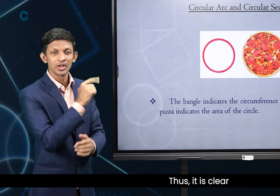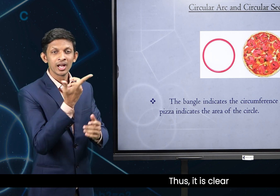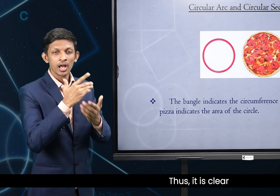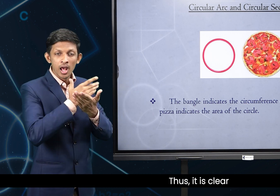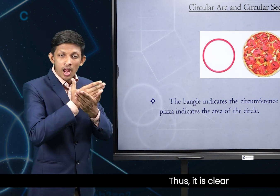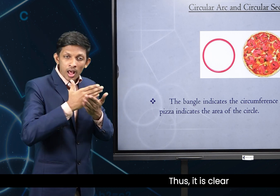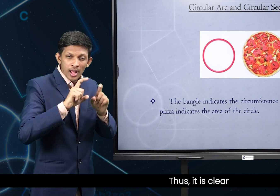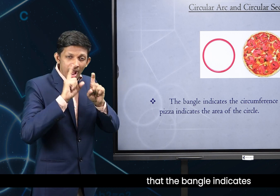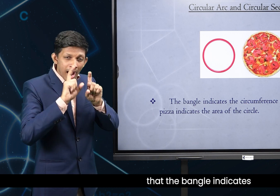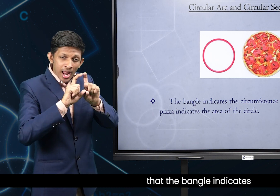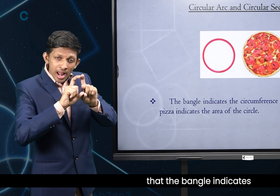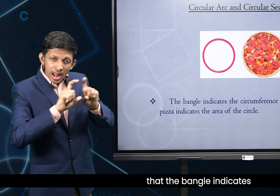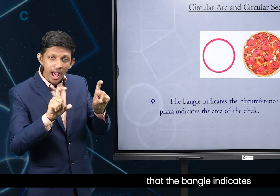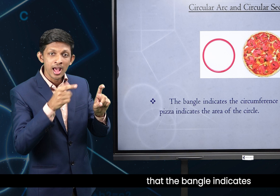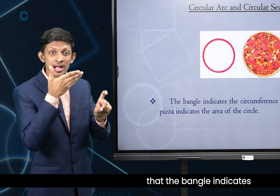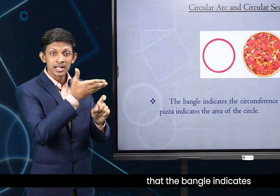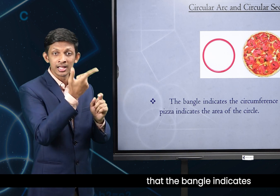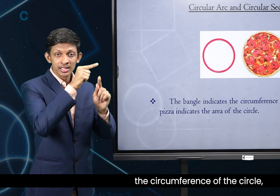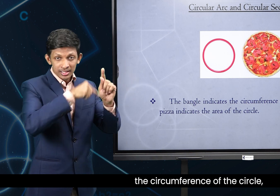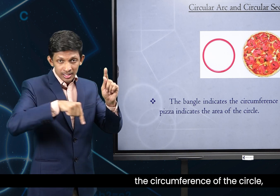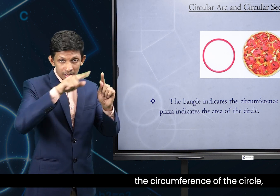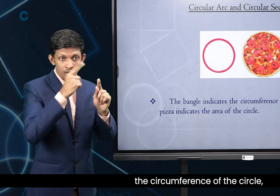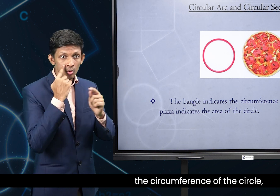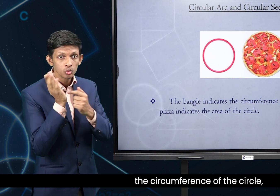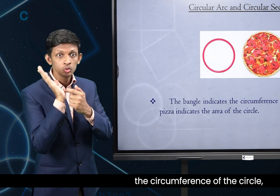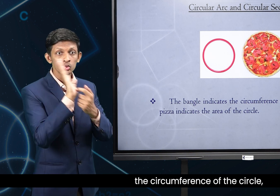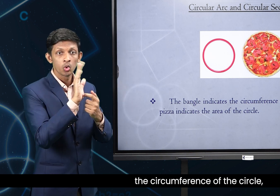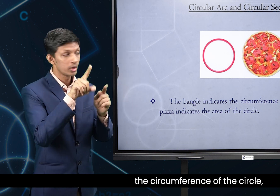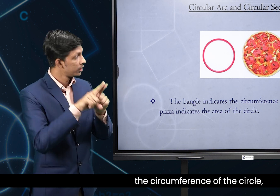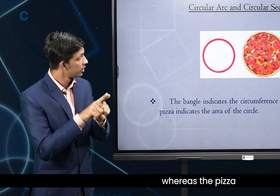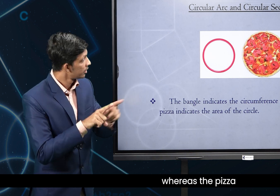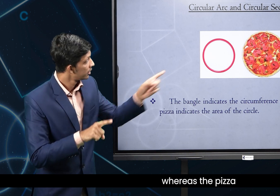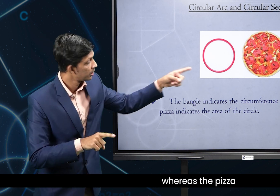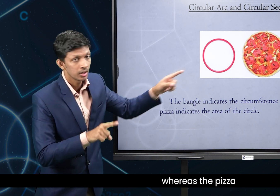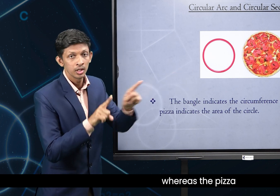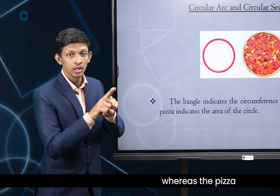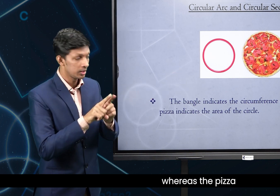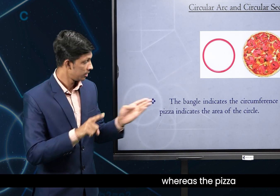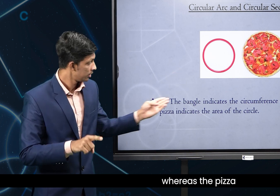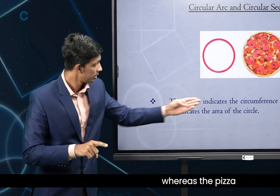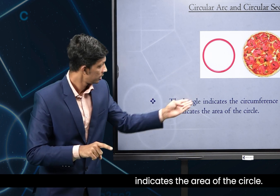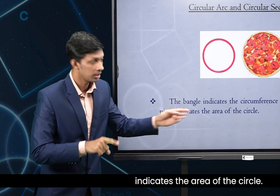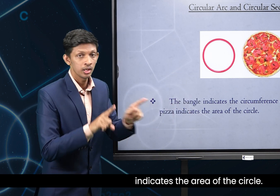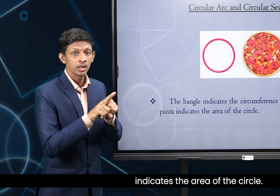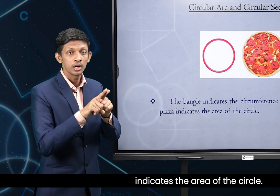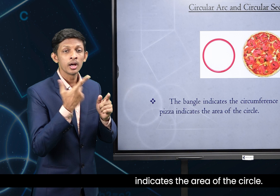Thus, it is clear that the bangle indicates the circumference of the circle, whereas the pizza indicates the area of the